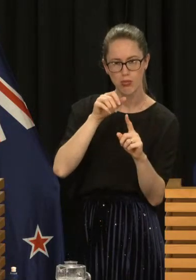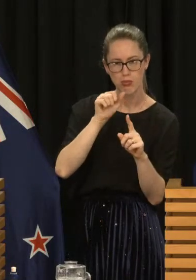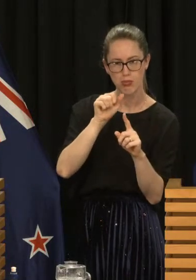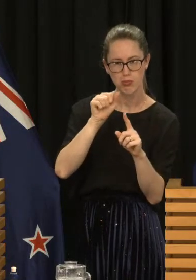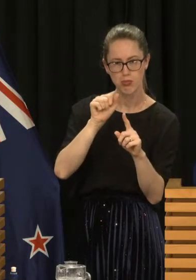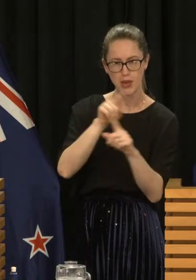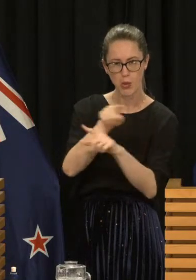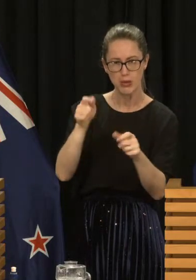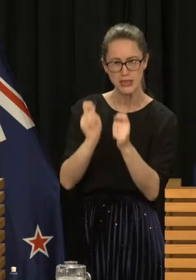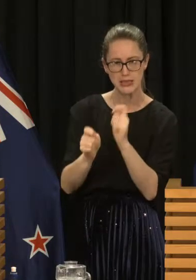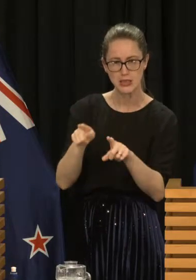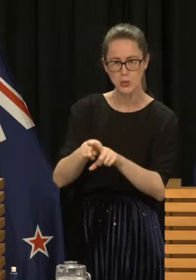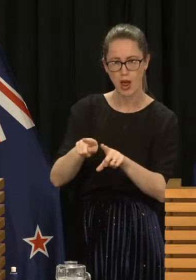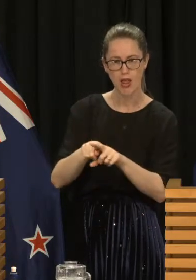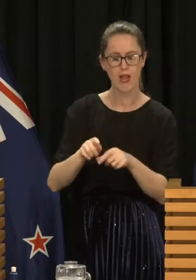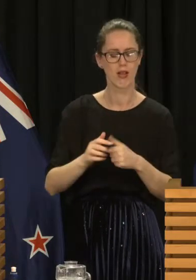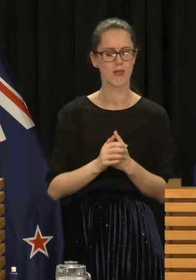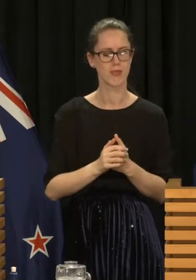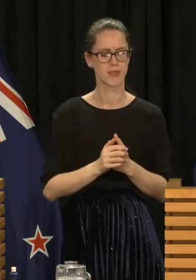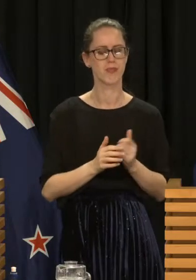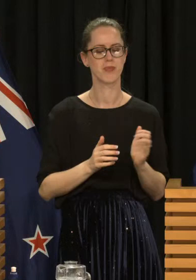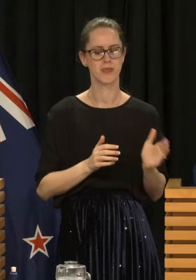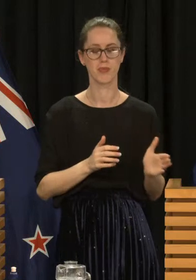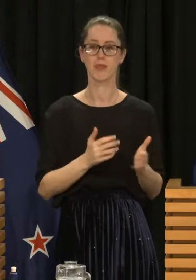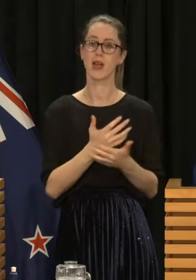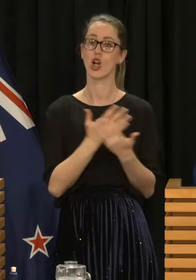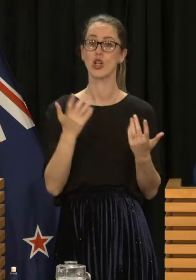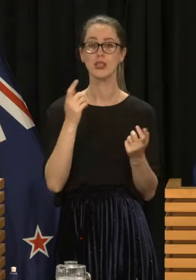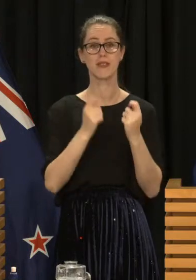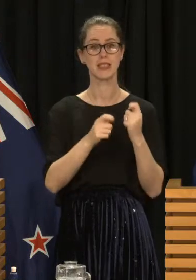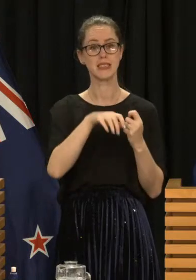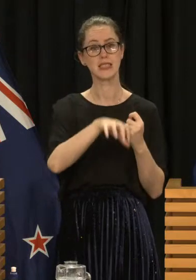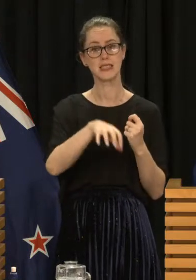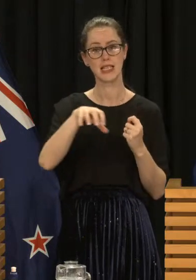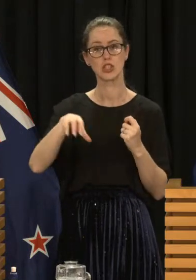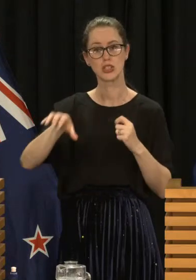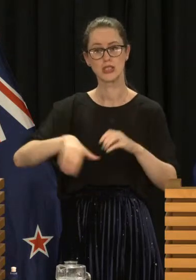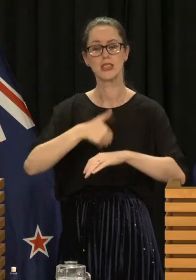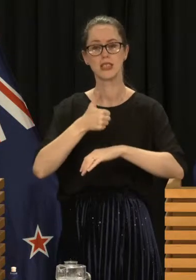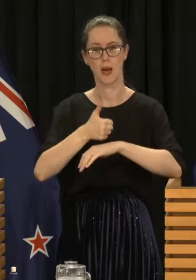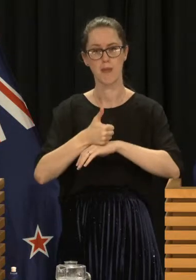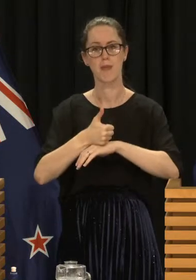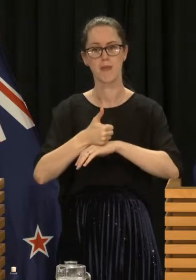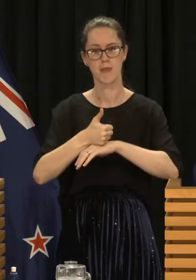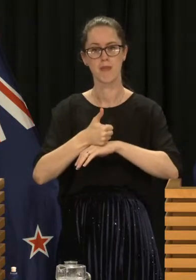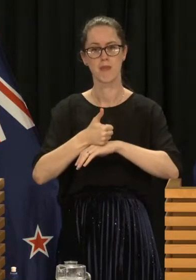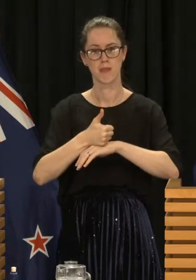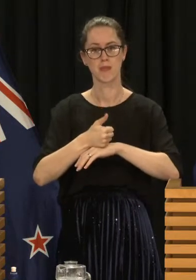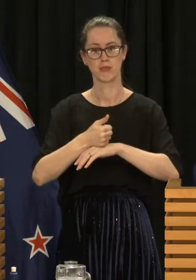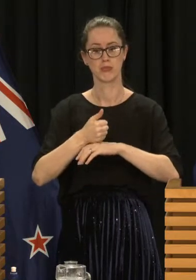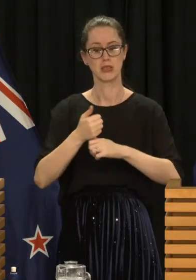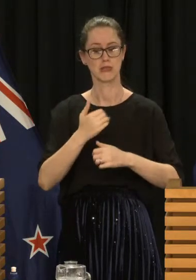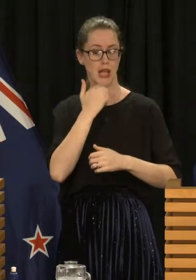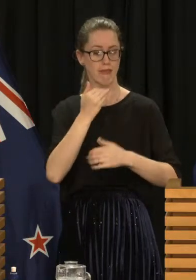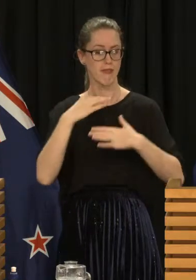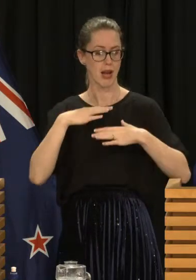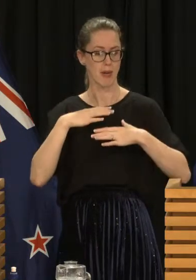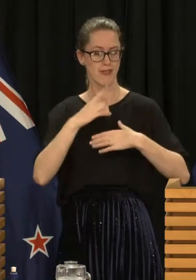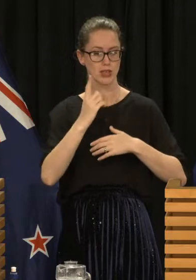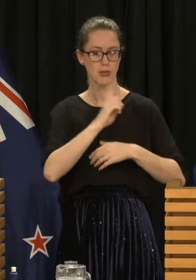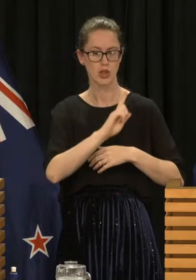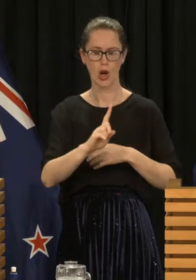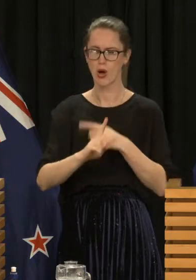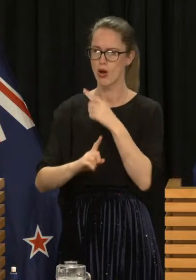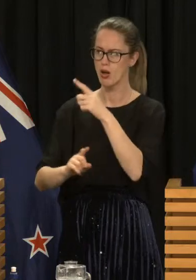There are a number of widespread number of testing stations set up, so certainly the availability is there.